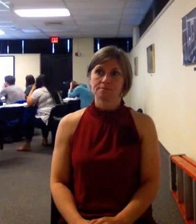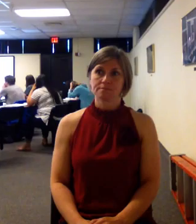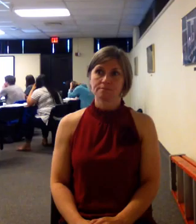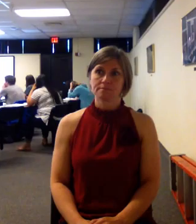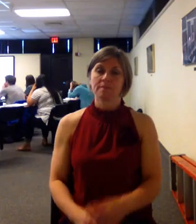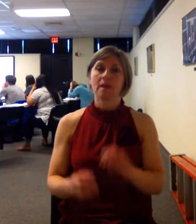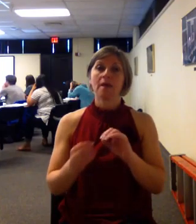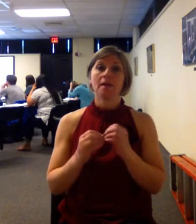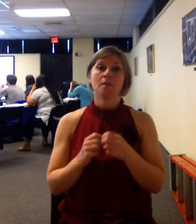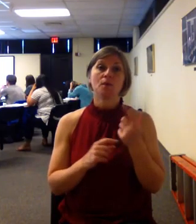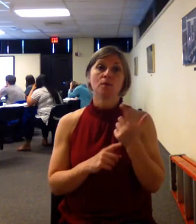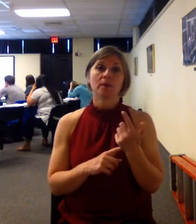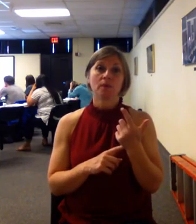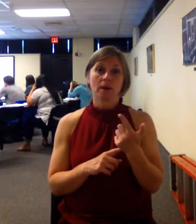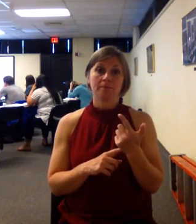Number 21.